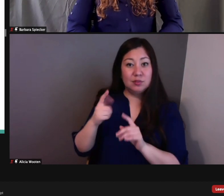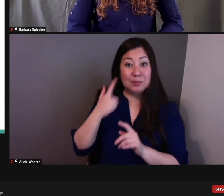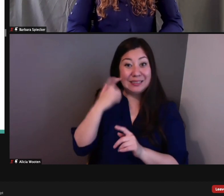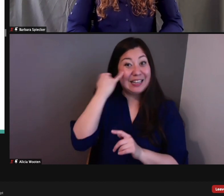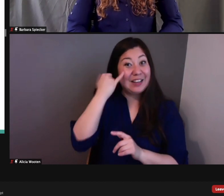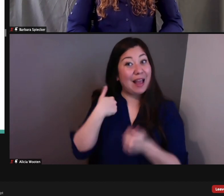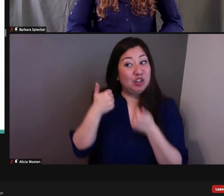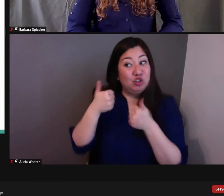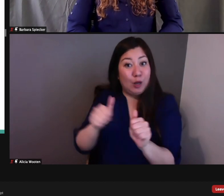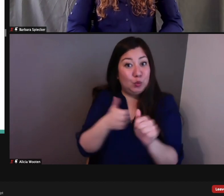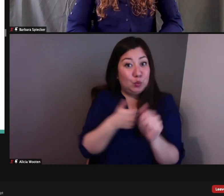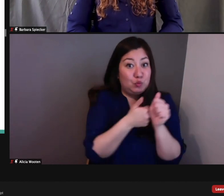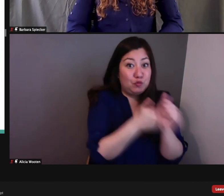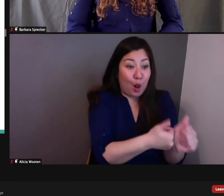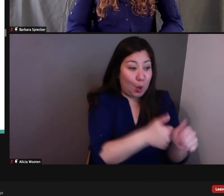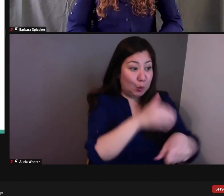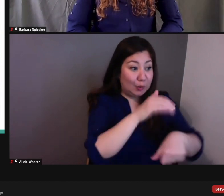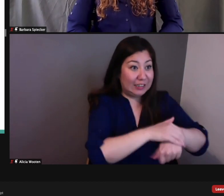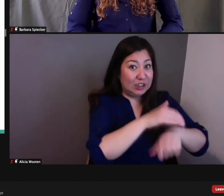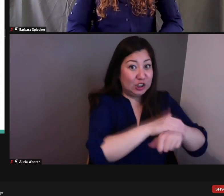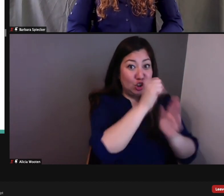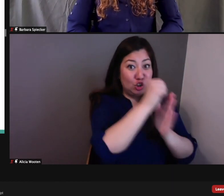Alicia, explain your part, I guess.